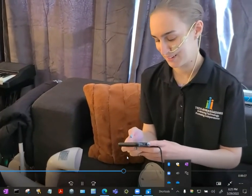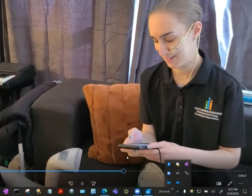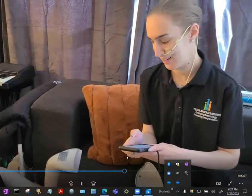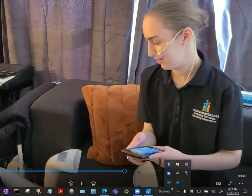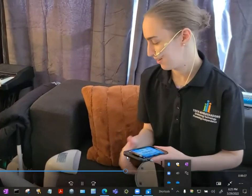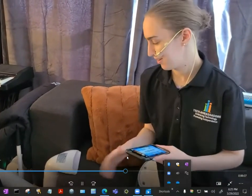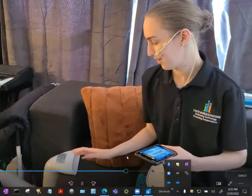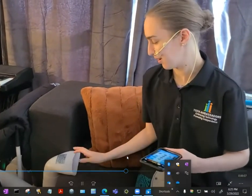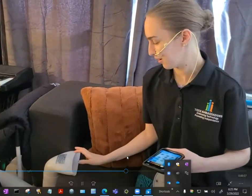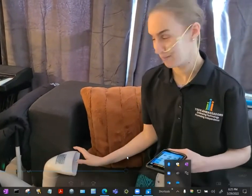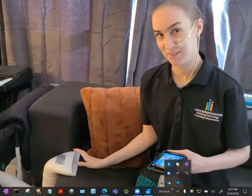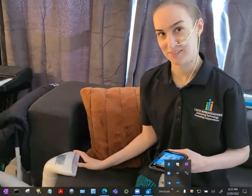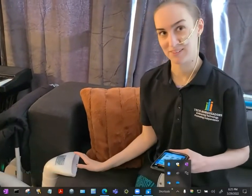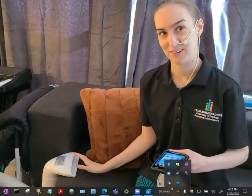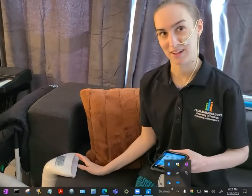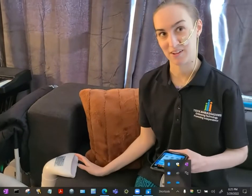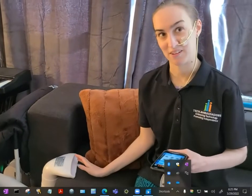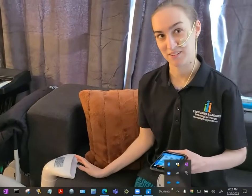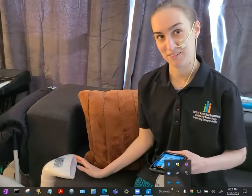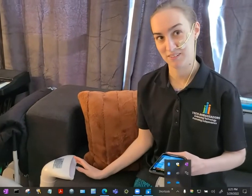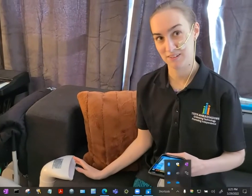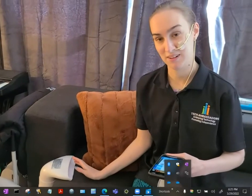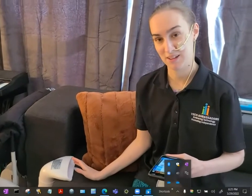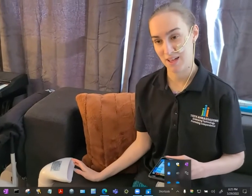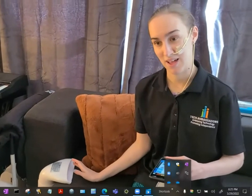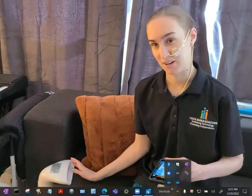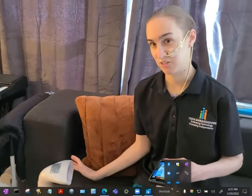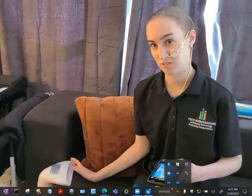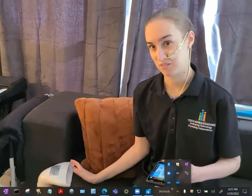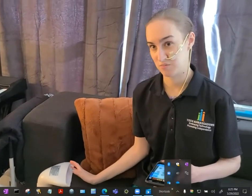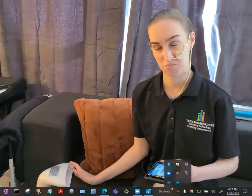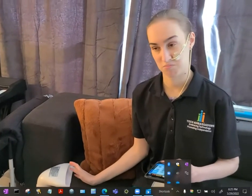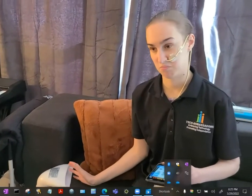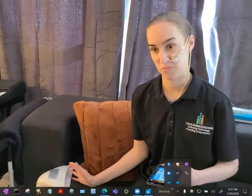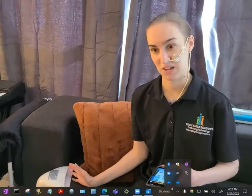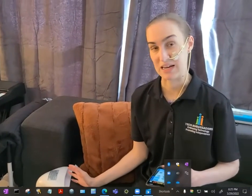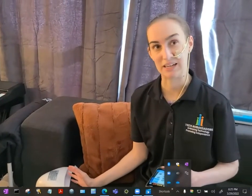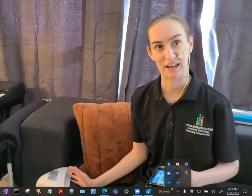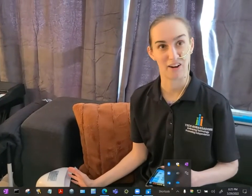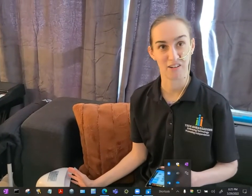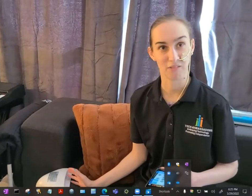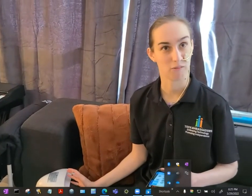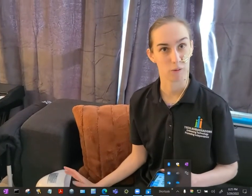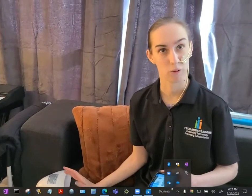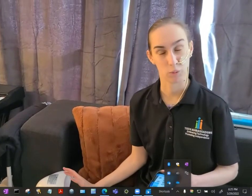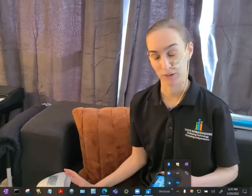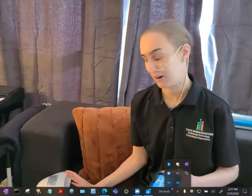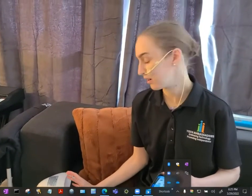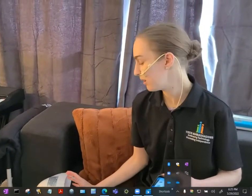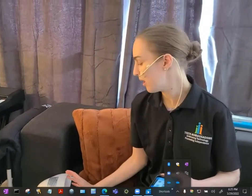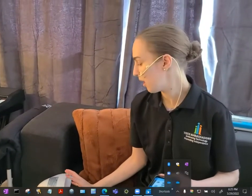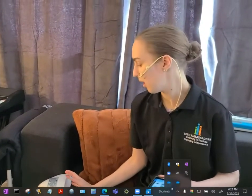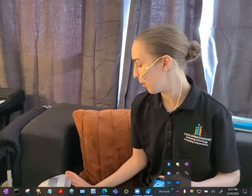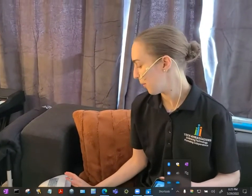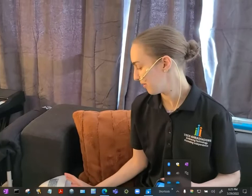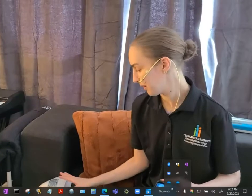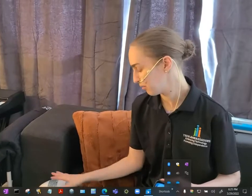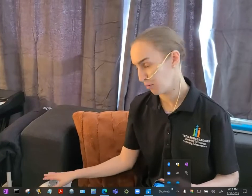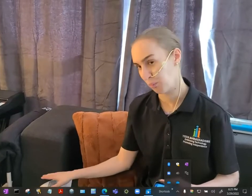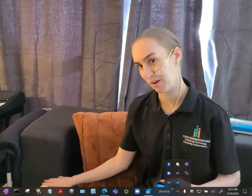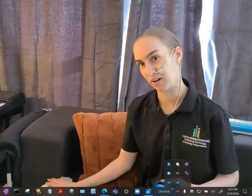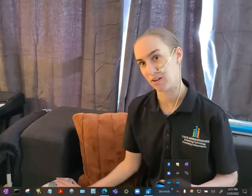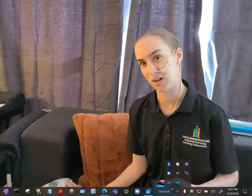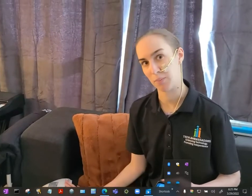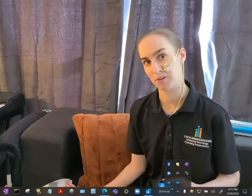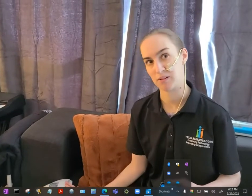super hot. This is gonna kick on, and it's just heated air or cooled air. And